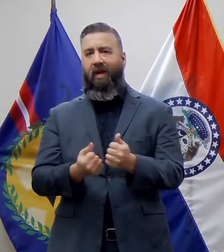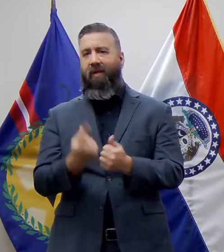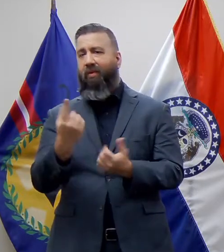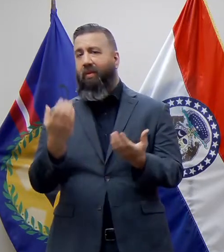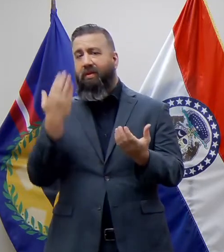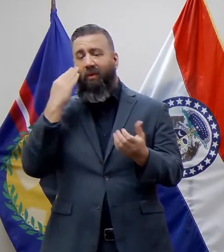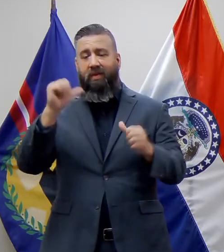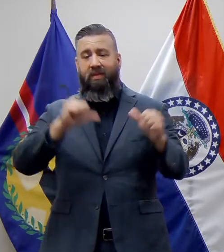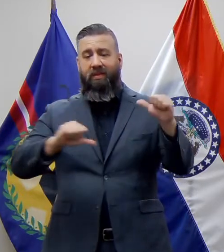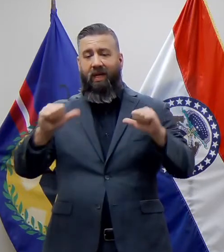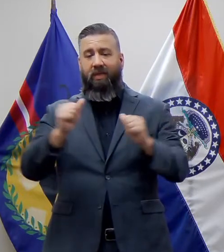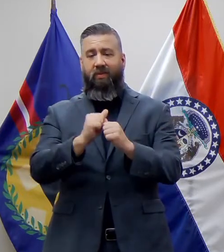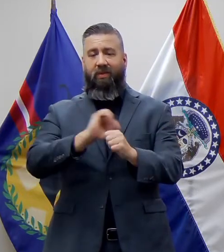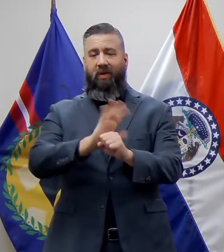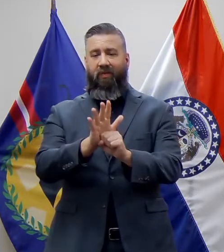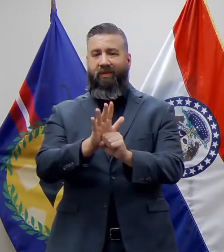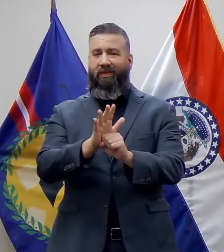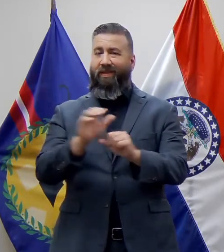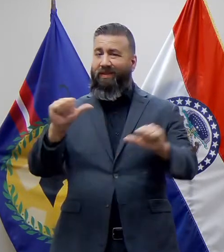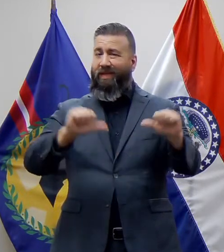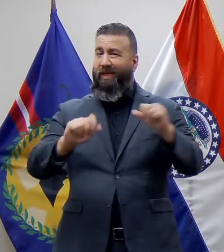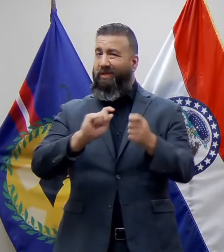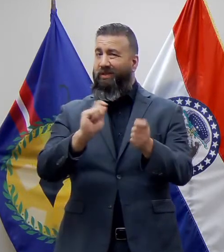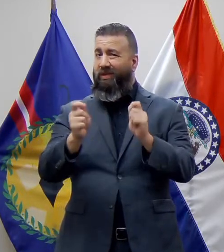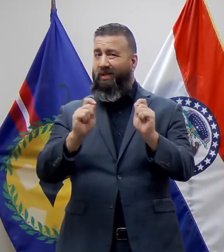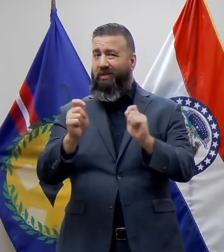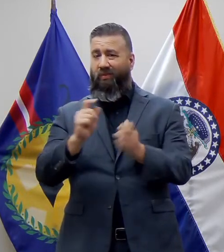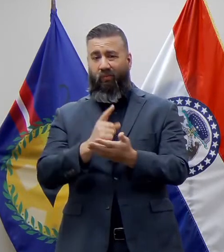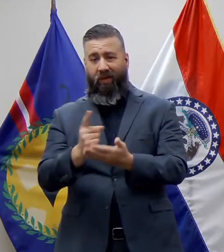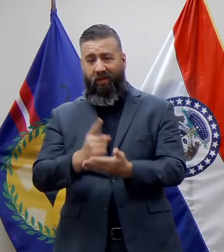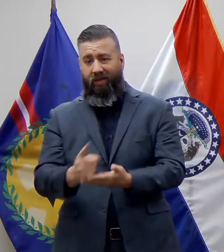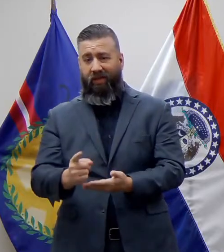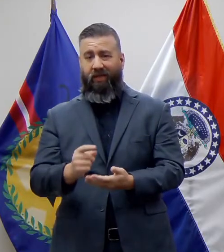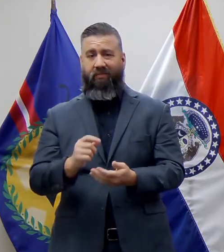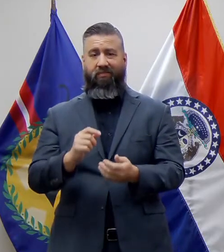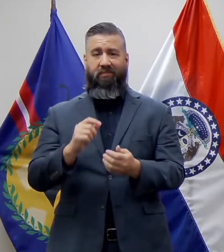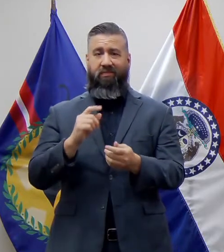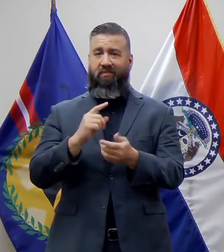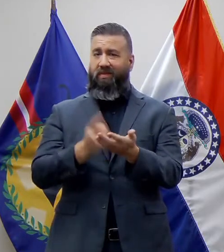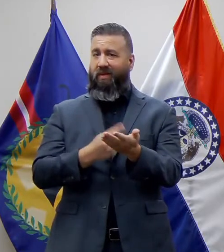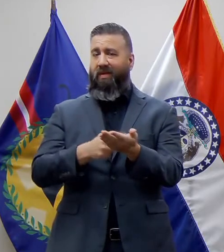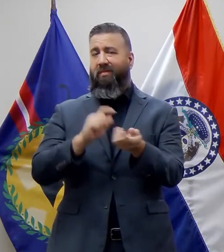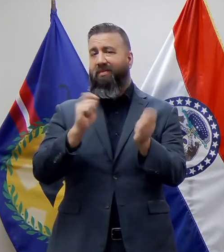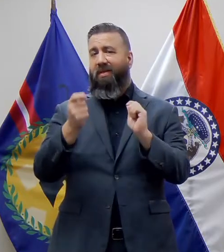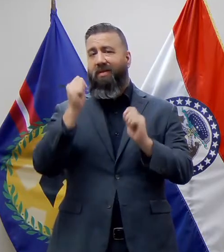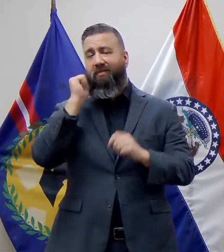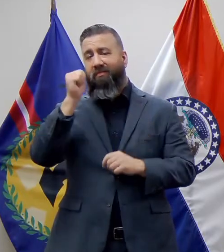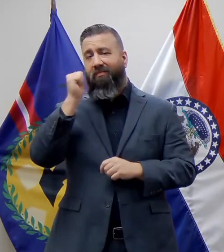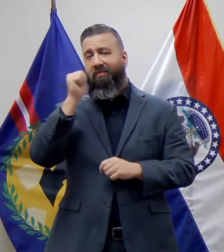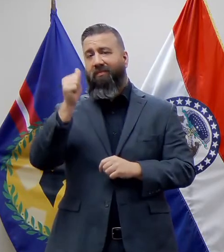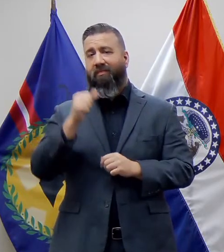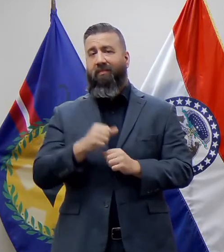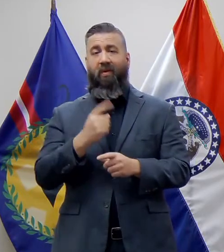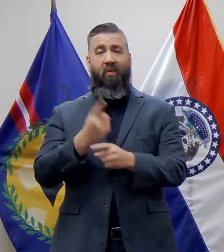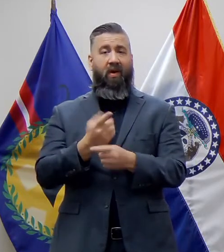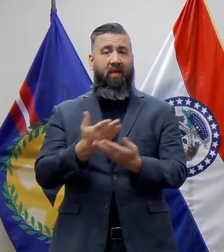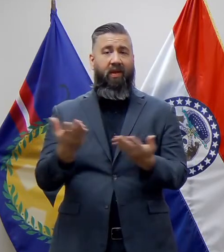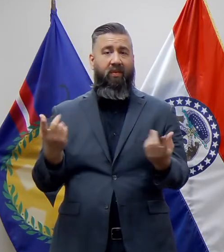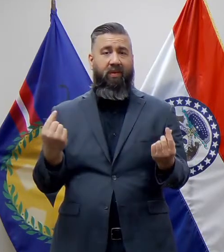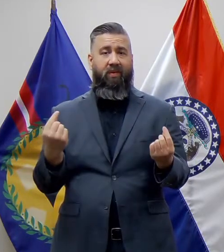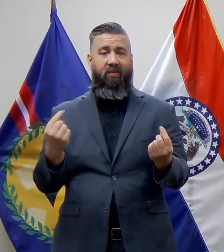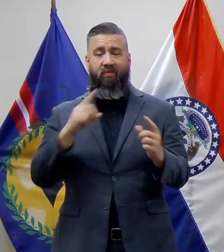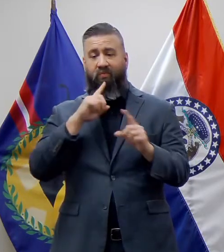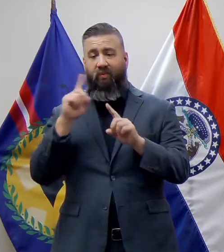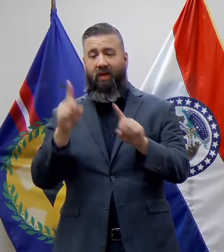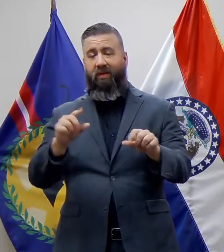COVID, changes weekly, sometimes daily. The right thing to do is to react to that science